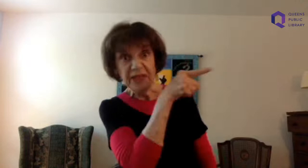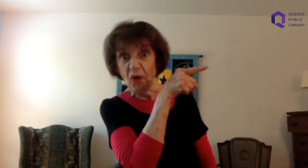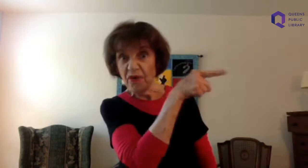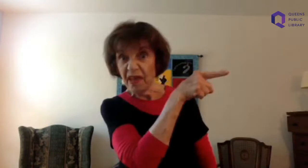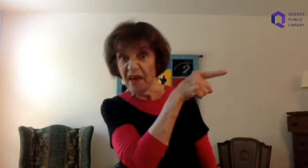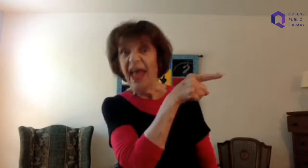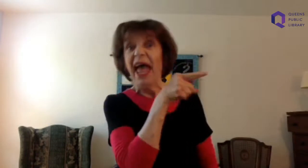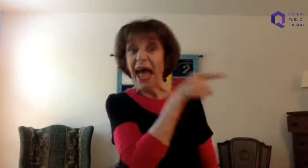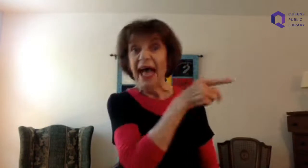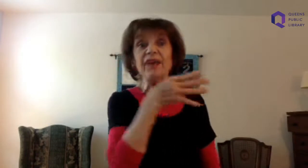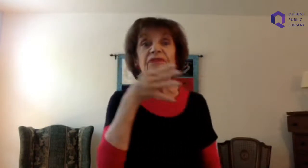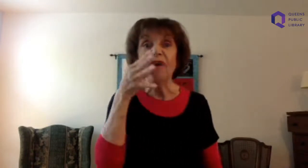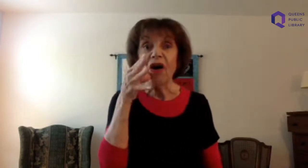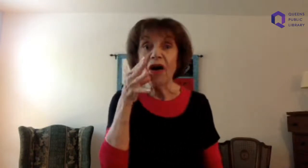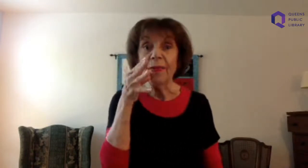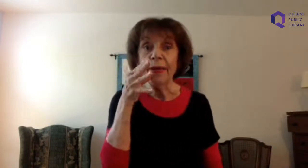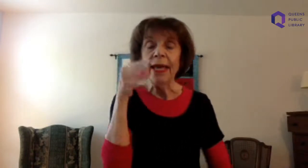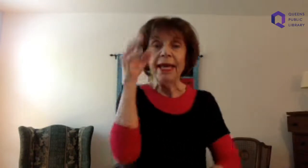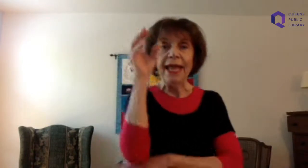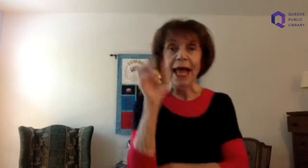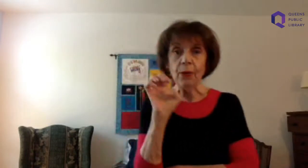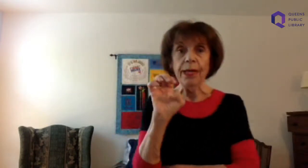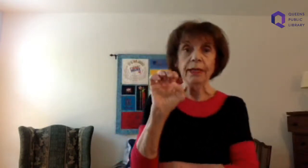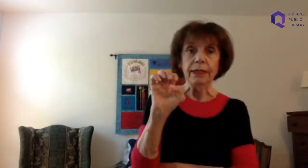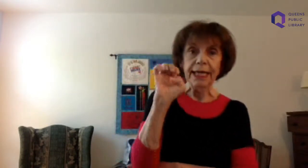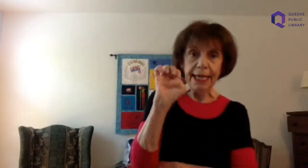MacDonald, over there, had a farm. Now,